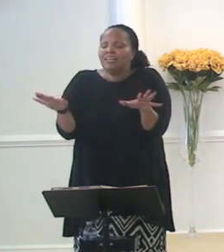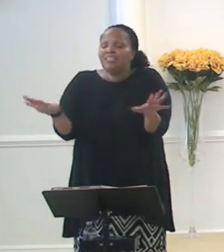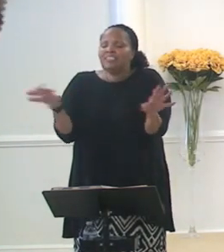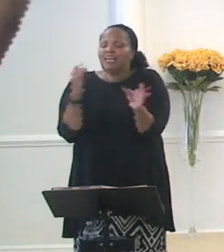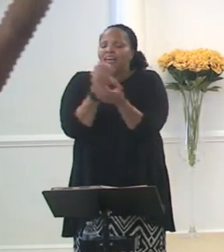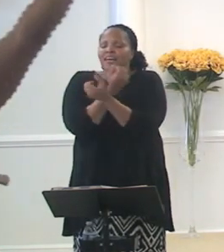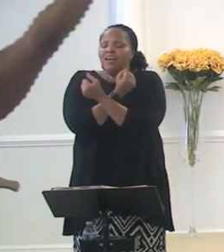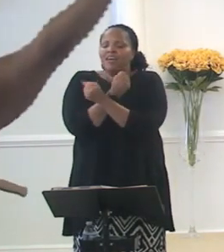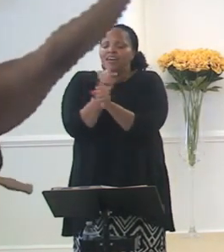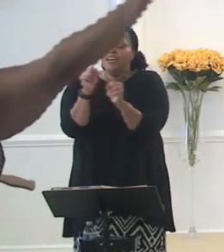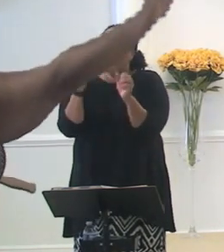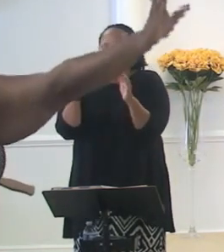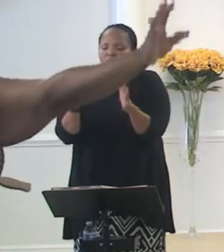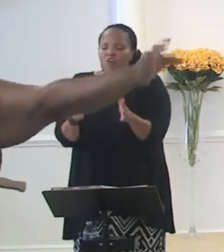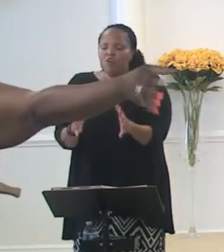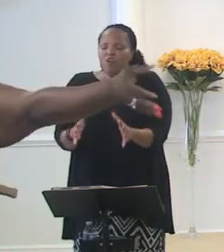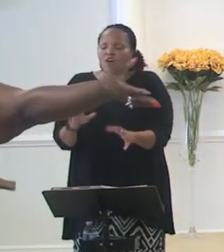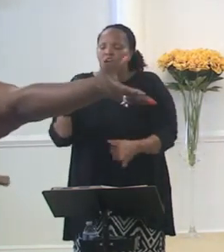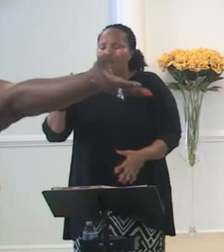blessed